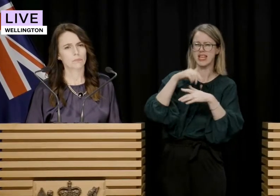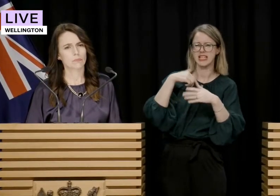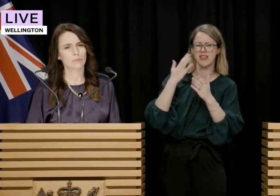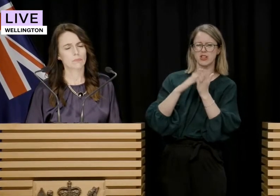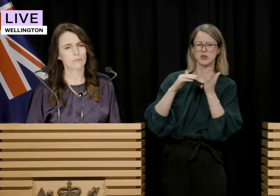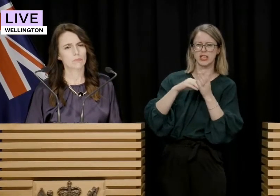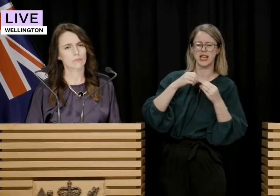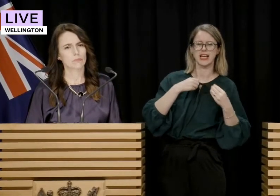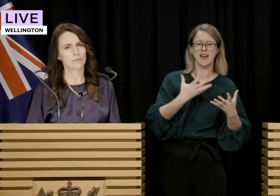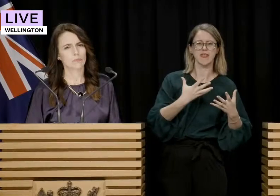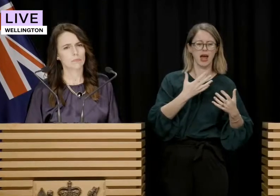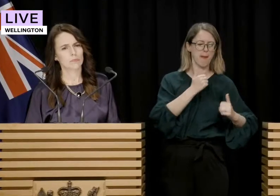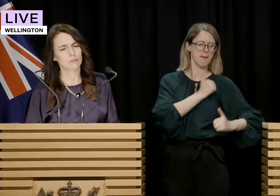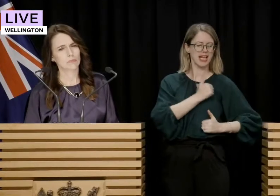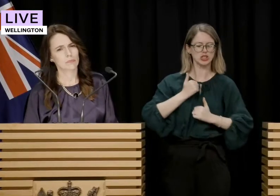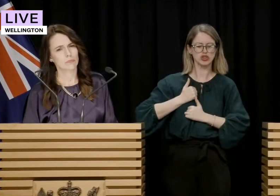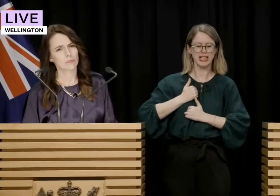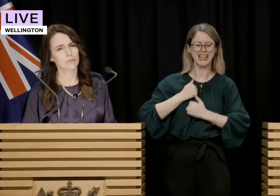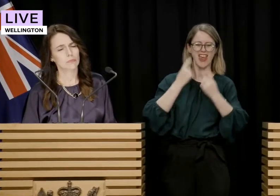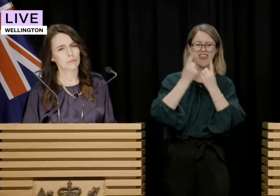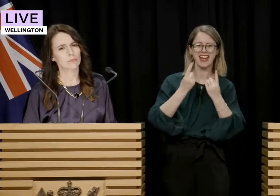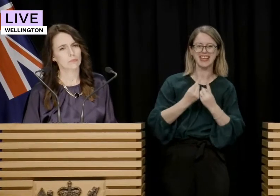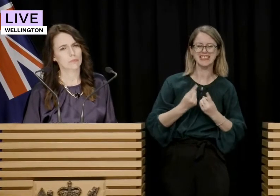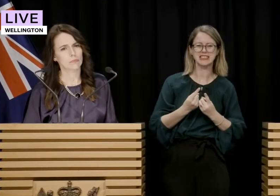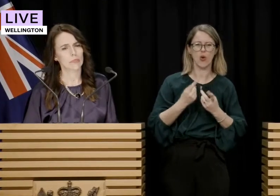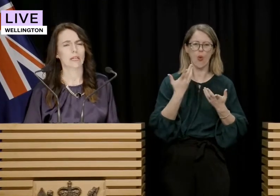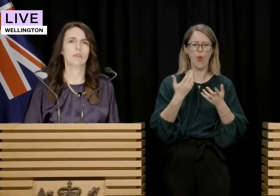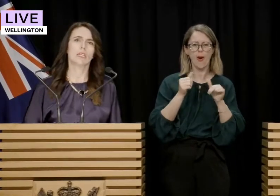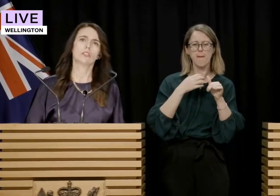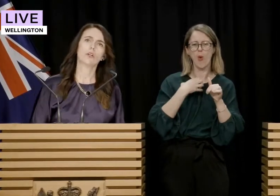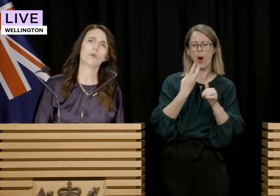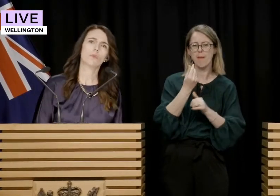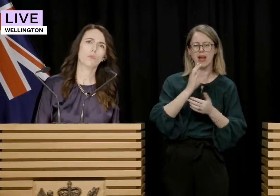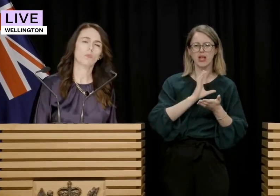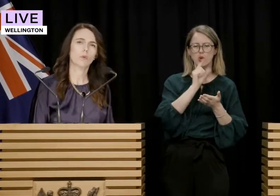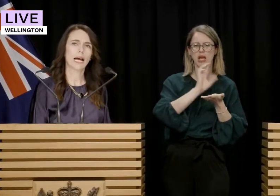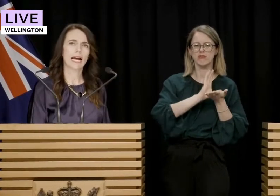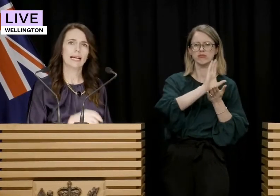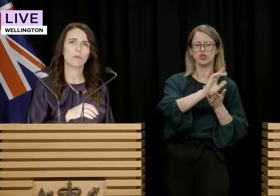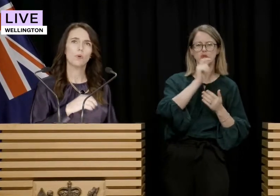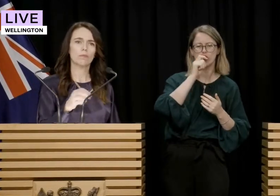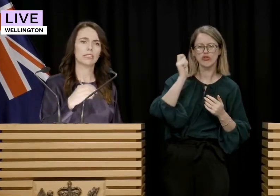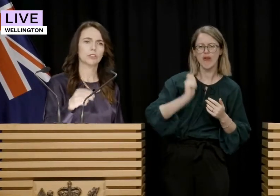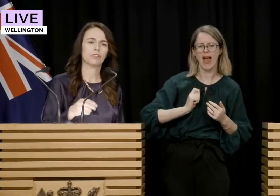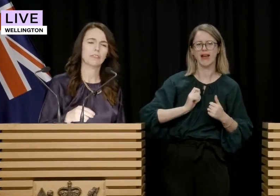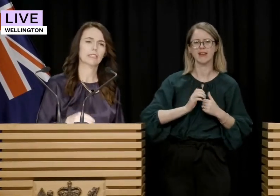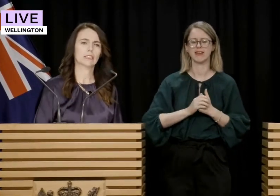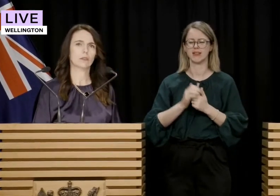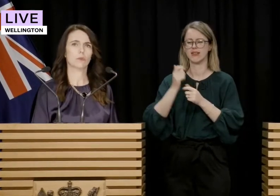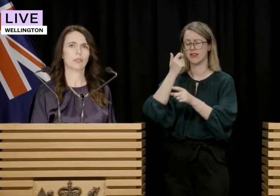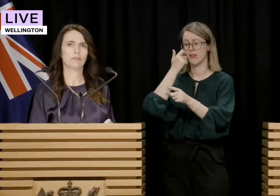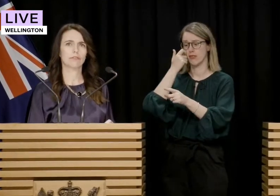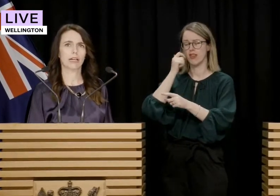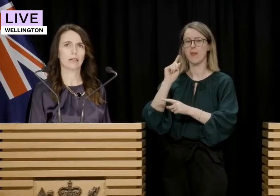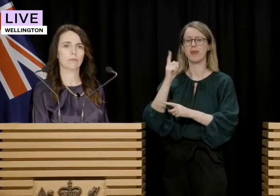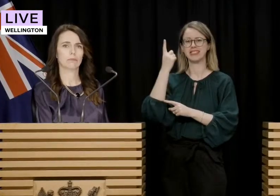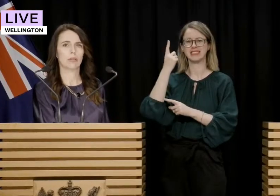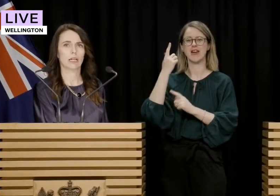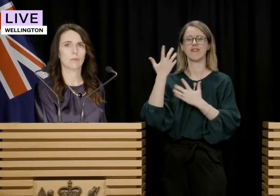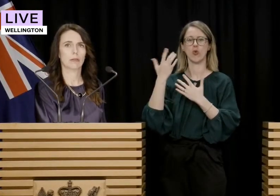you can give militarily, and also why not give more financially? Yeah. So what the Minister of Defence will